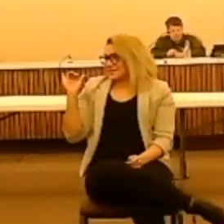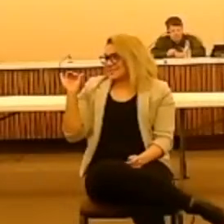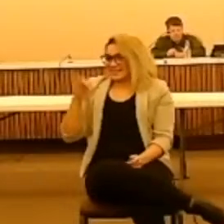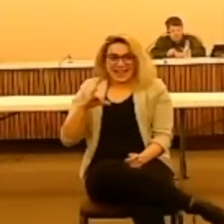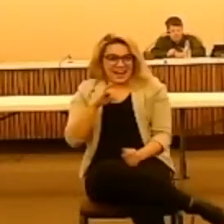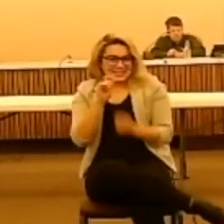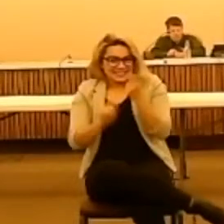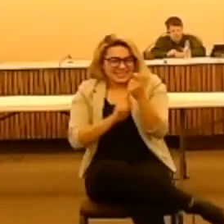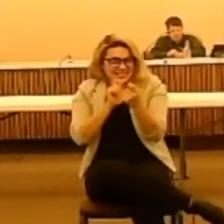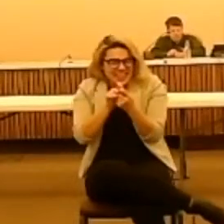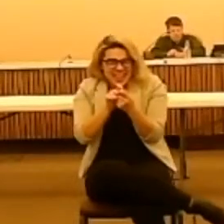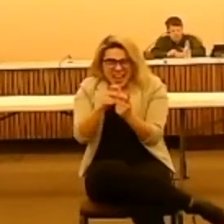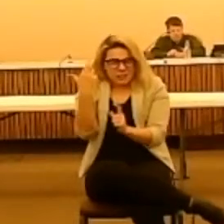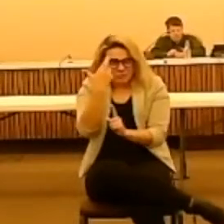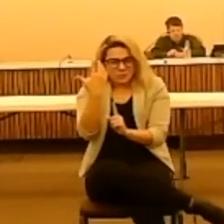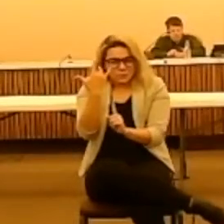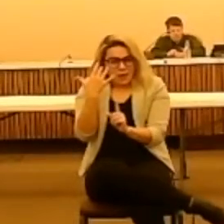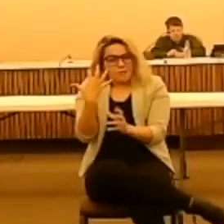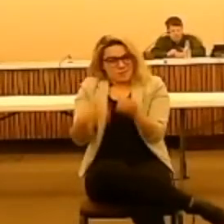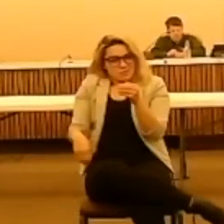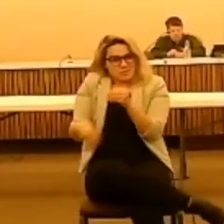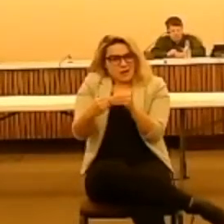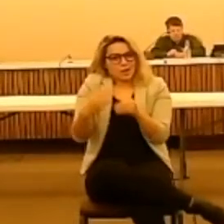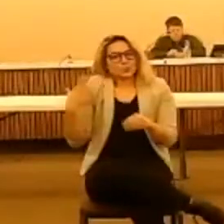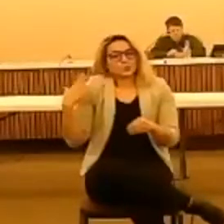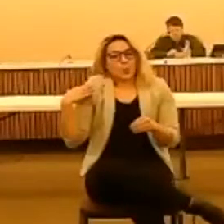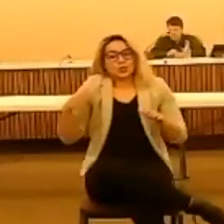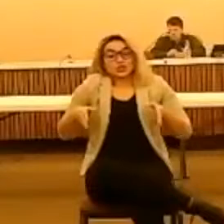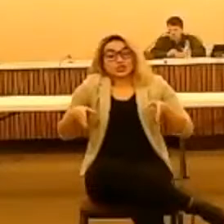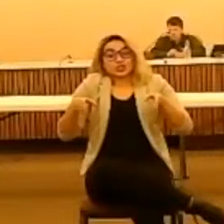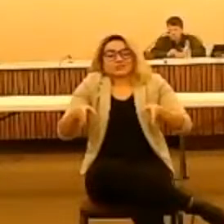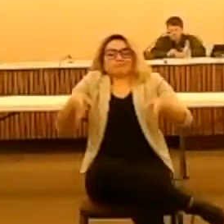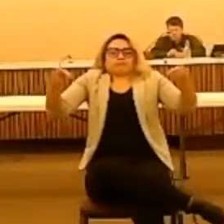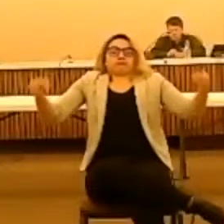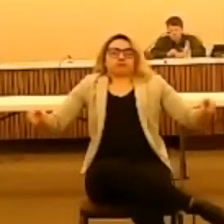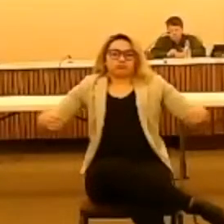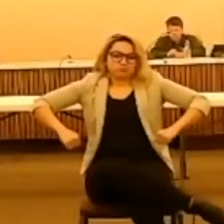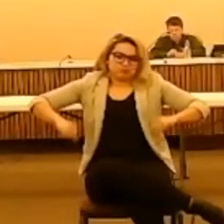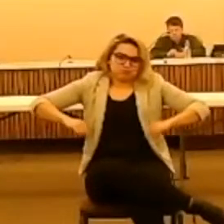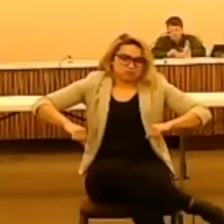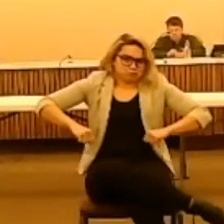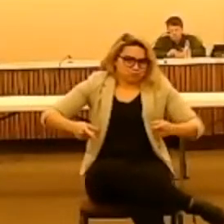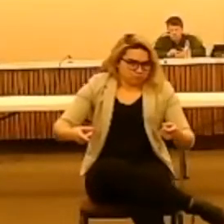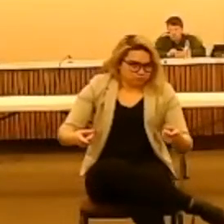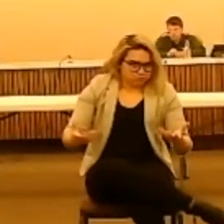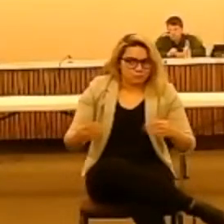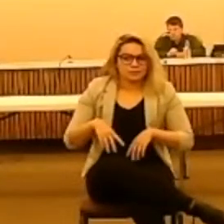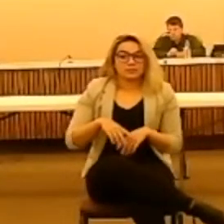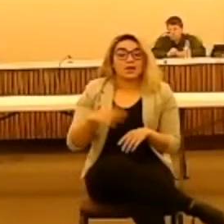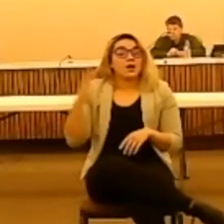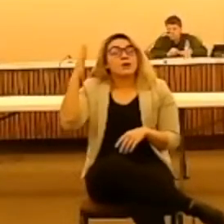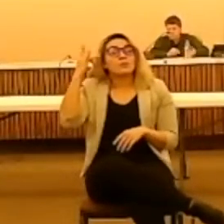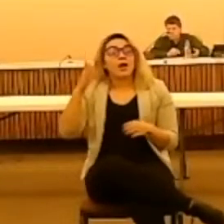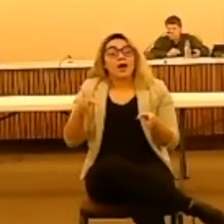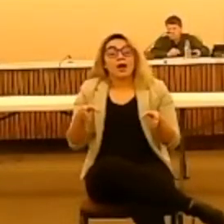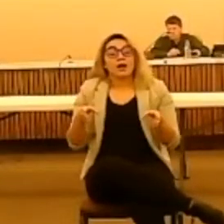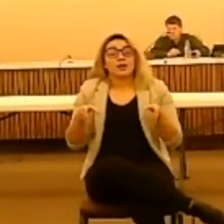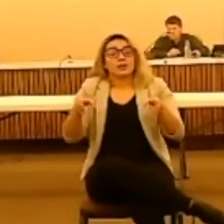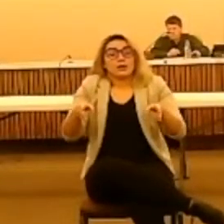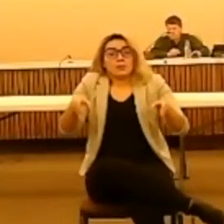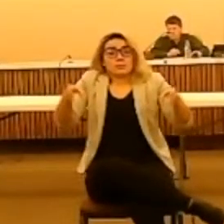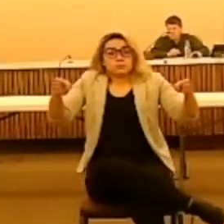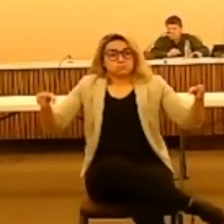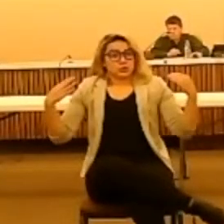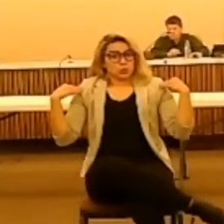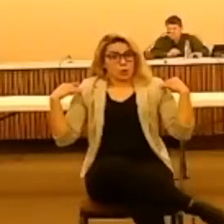Yeah. And the reason why it's a shoulder improvement and not a sidewalk is because the topography drops off so great there that most sidewalks traditionally